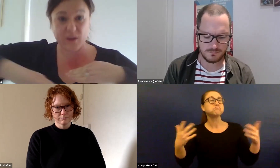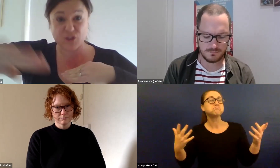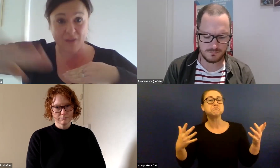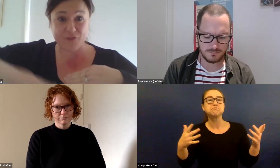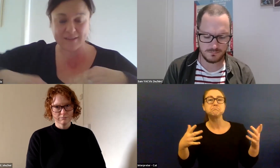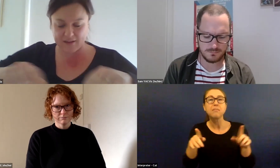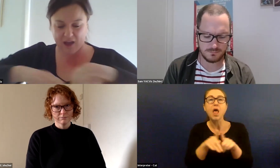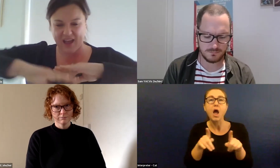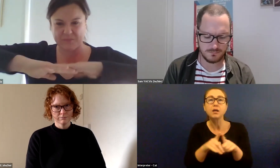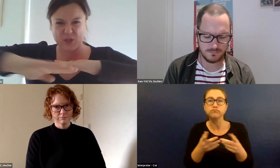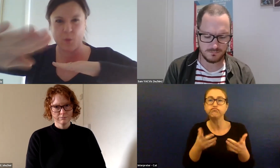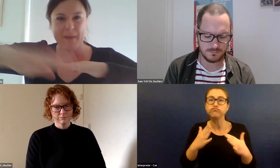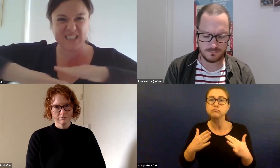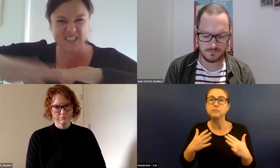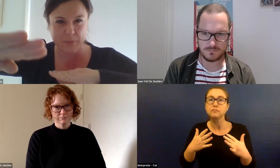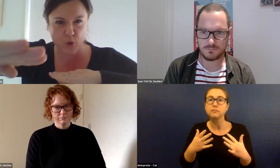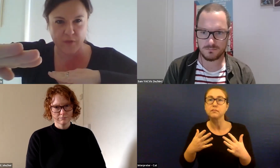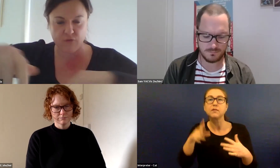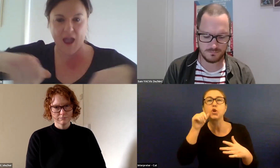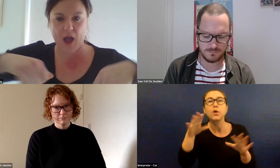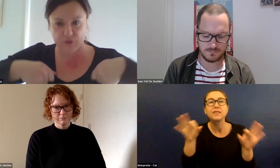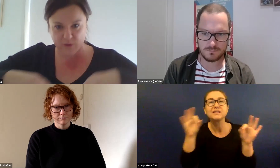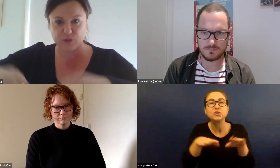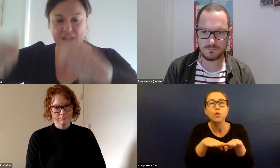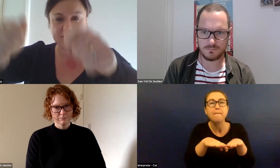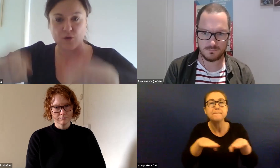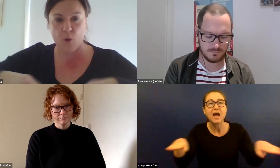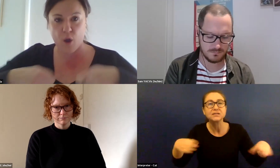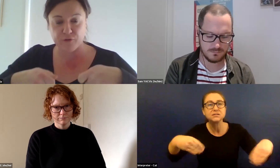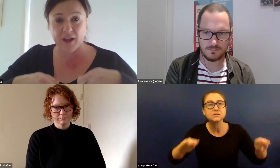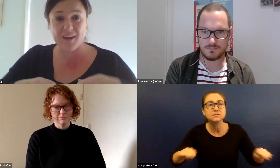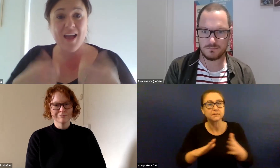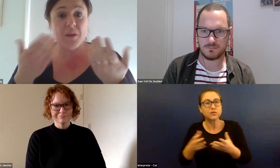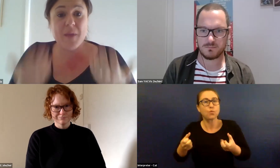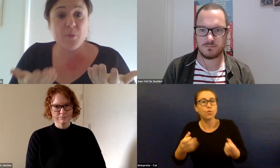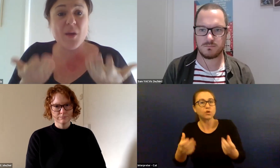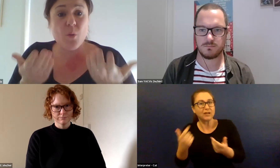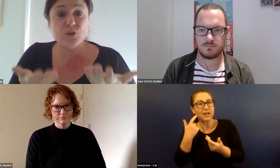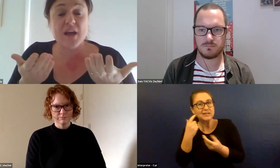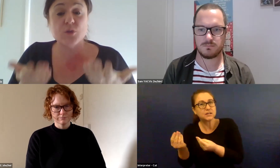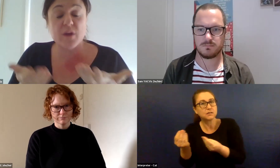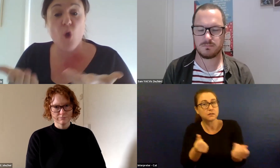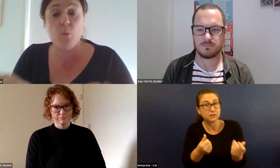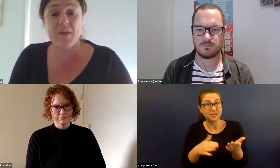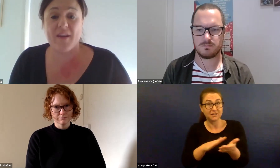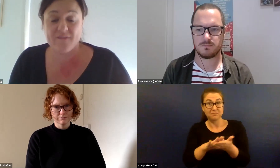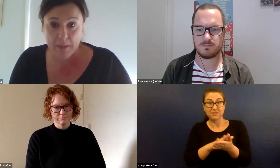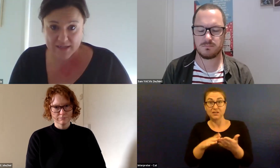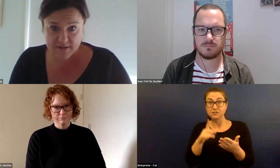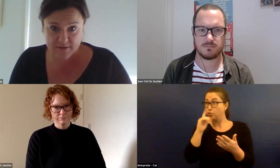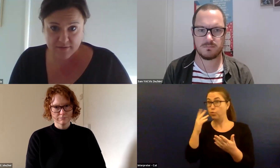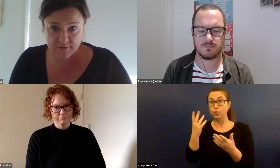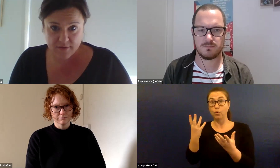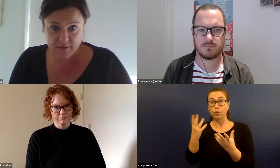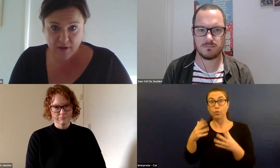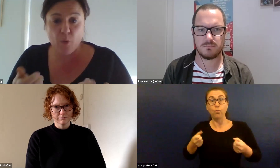like wheelchair friendly, like that special matting they put on the ground so that wheelchairs can go over it, the people in wheelchairs could have gone with their